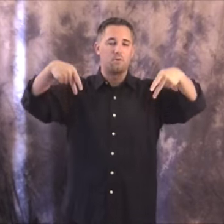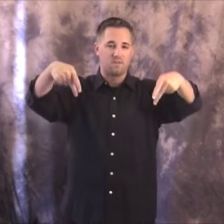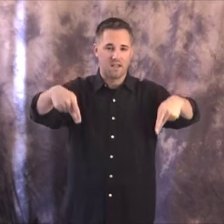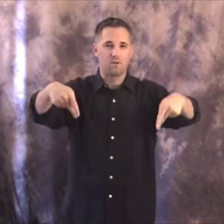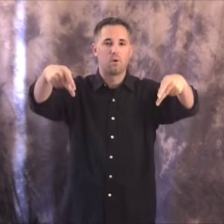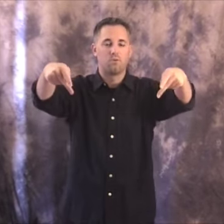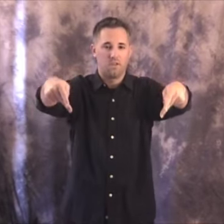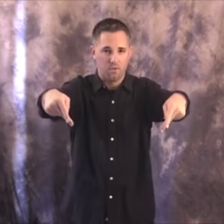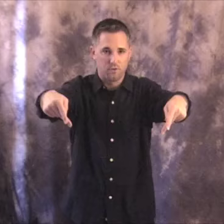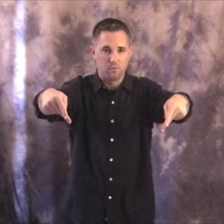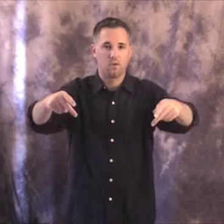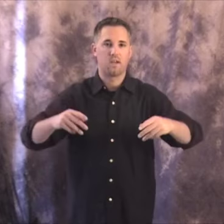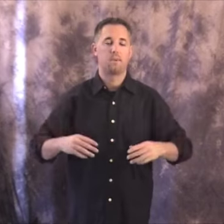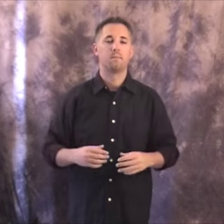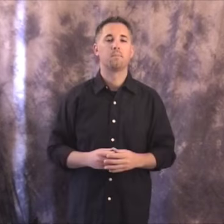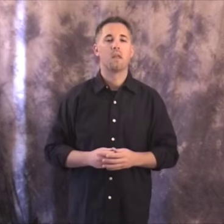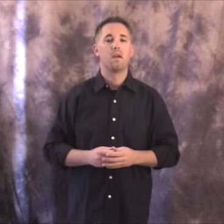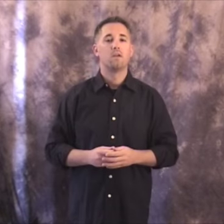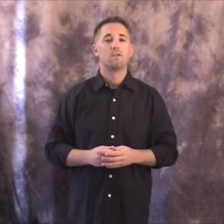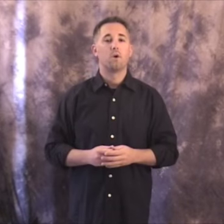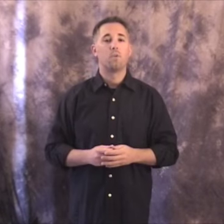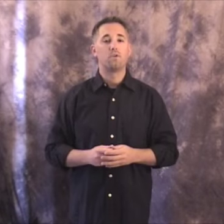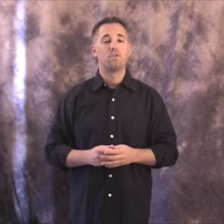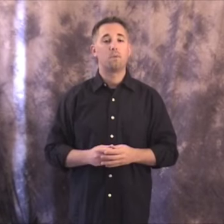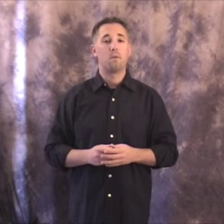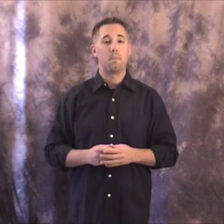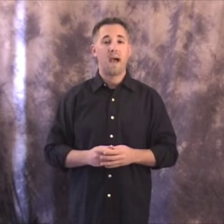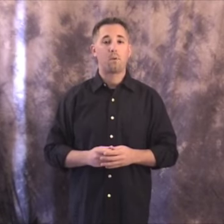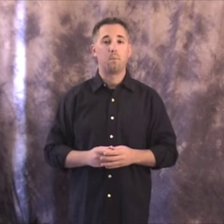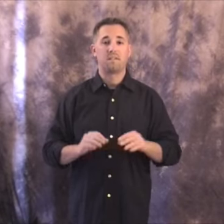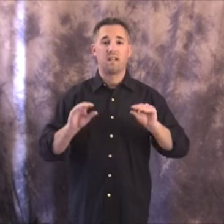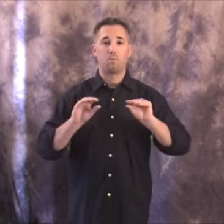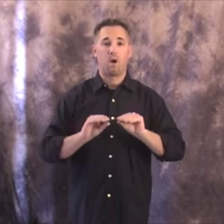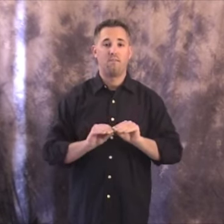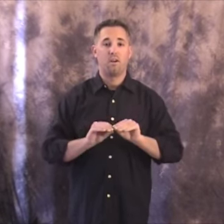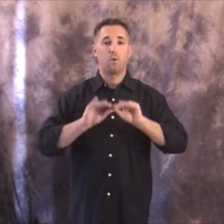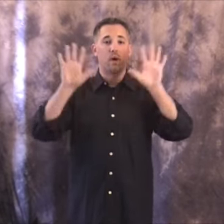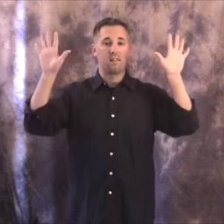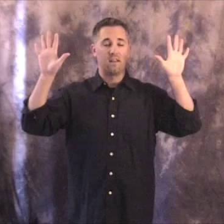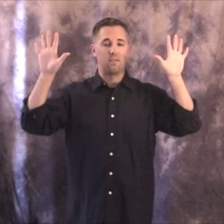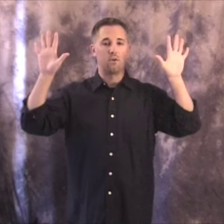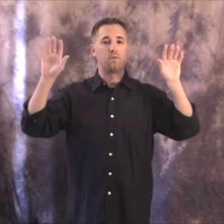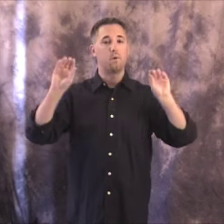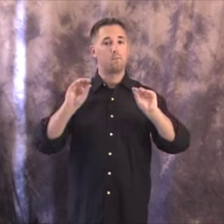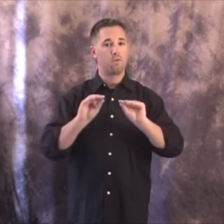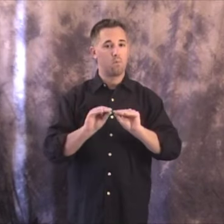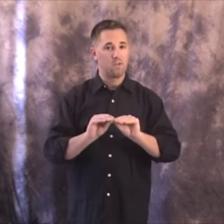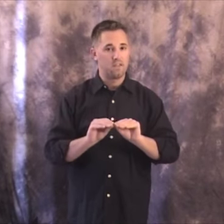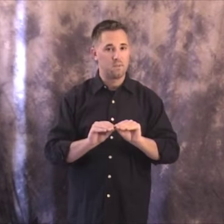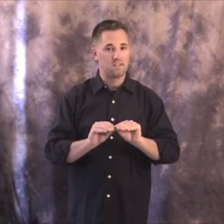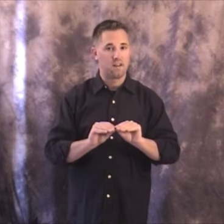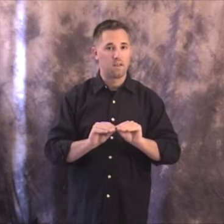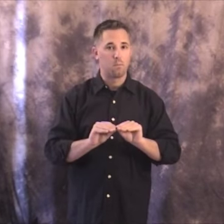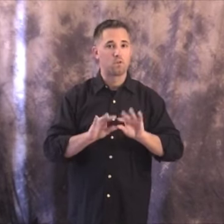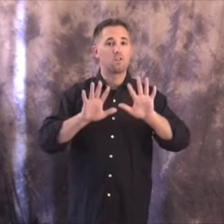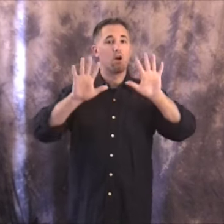the second two rows, and the third two rows, I mean. So those of you in the back will be signing bright very quickly. Those of you up front will need to be signing it more